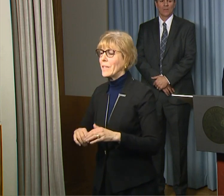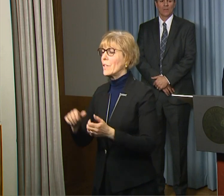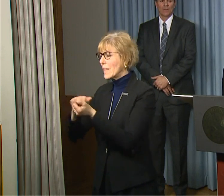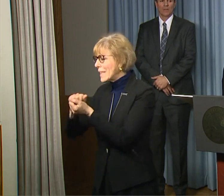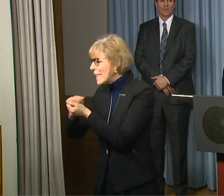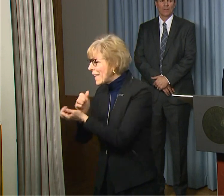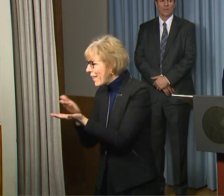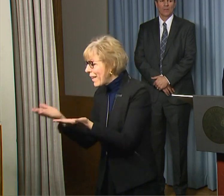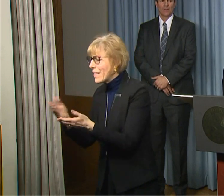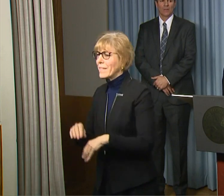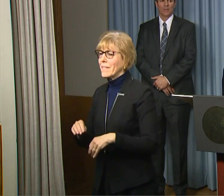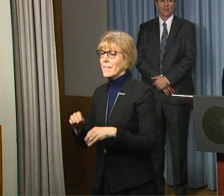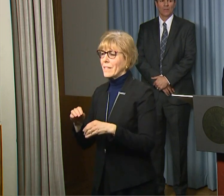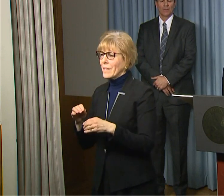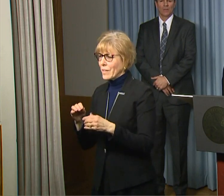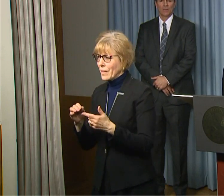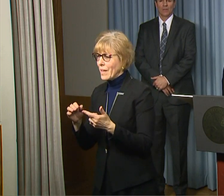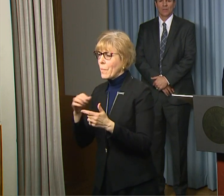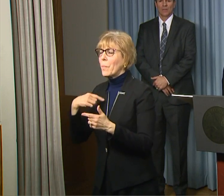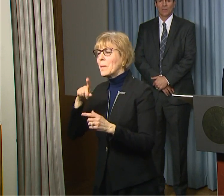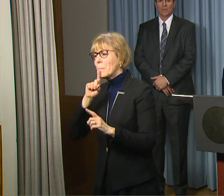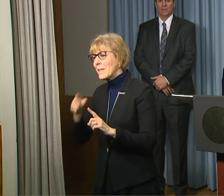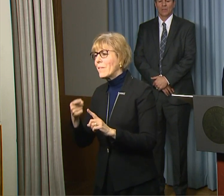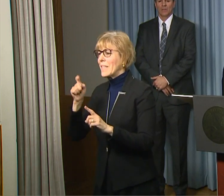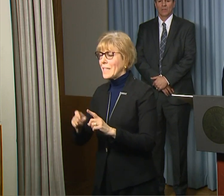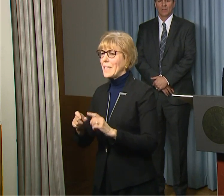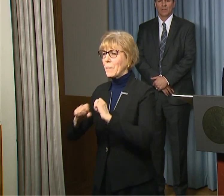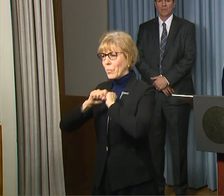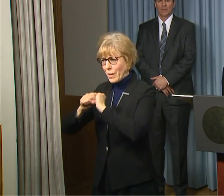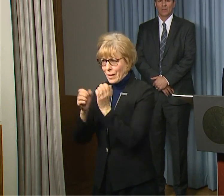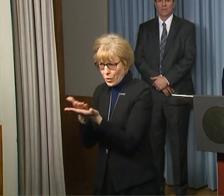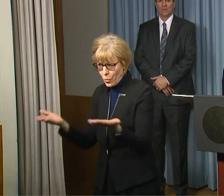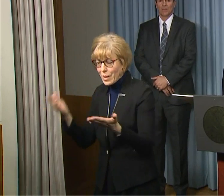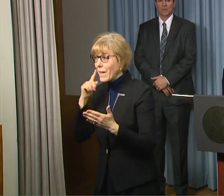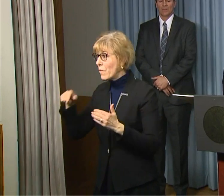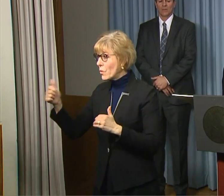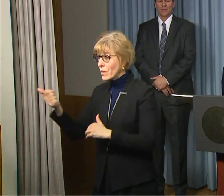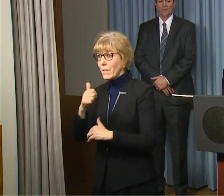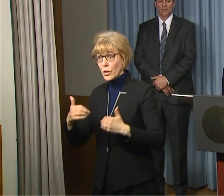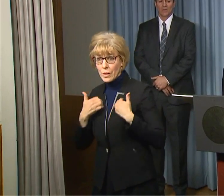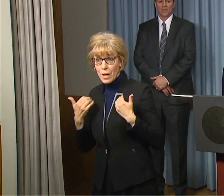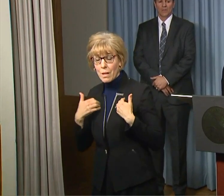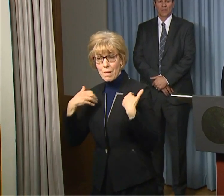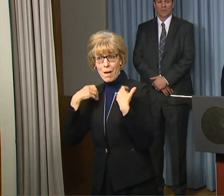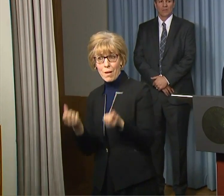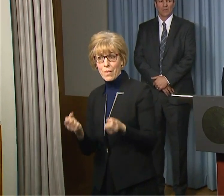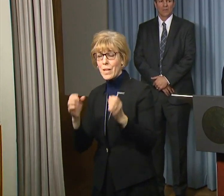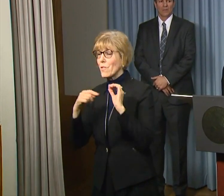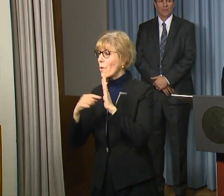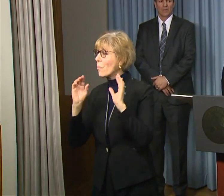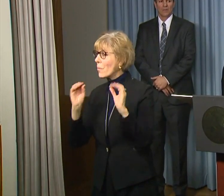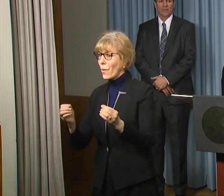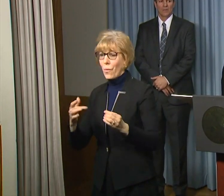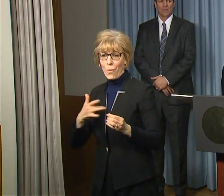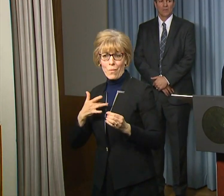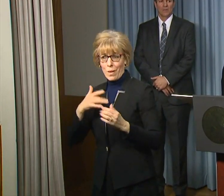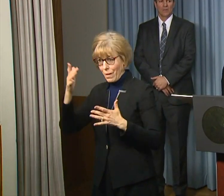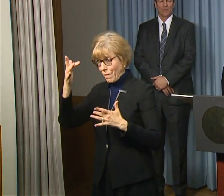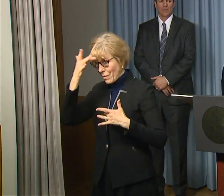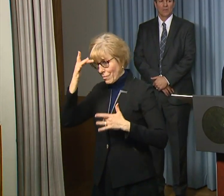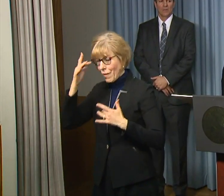especially need personal protective equipment. If you are young, healthy, and showing no signs of symptoms of the